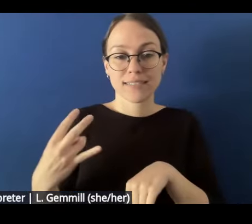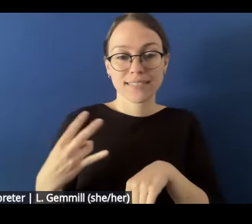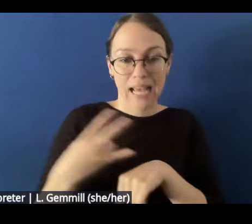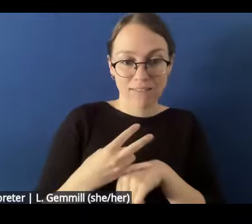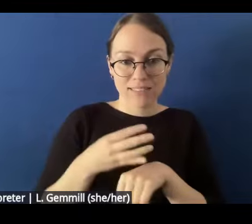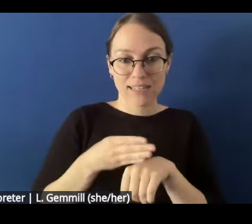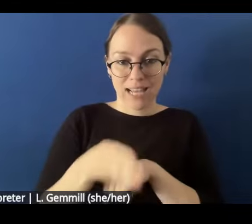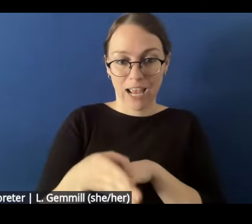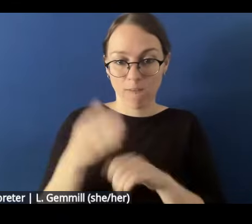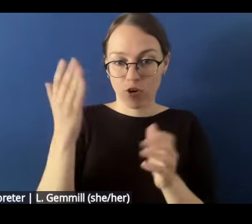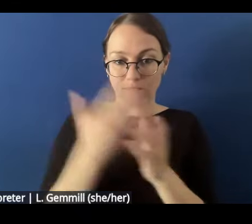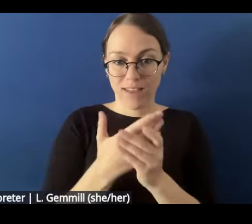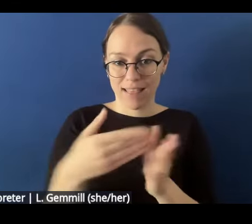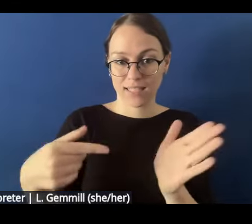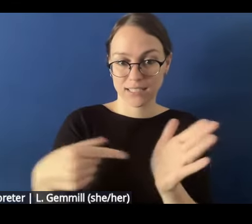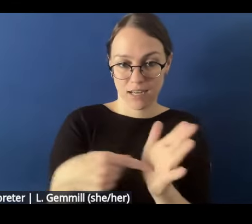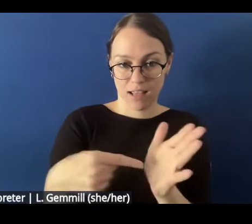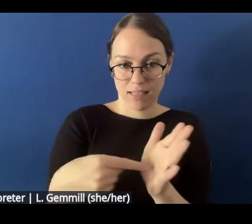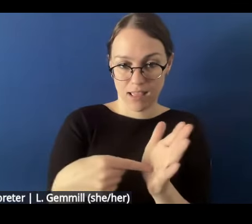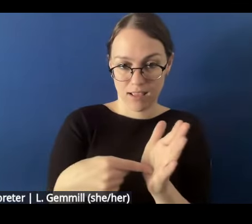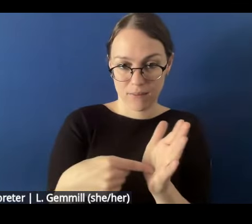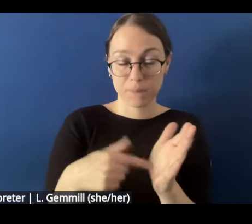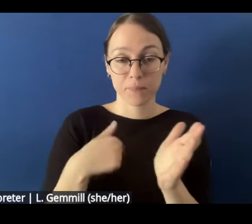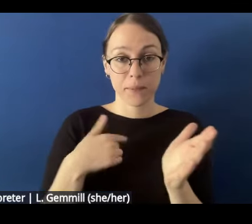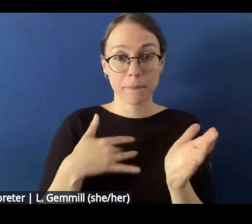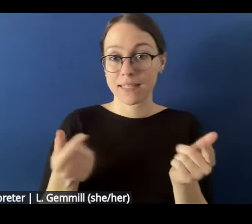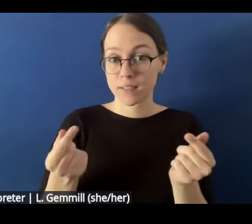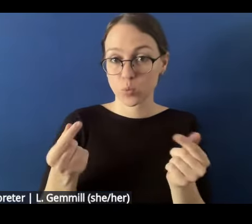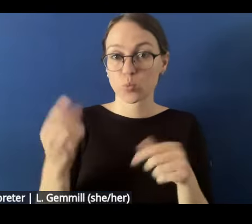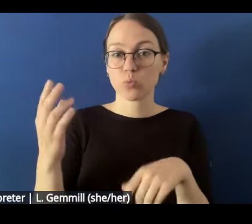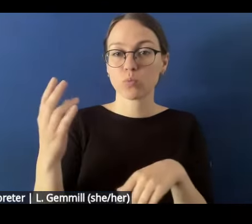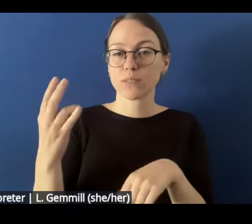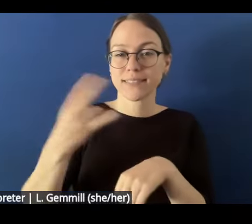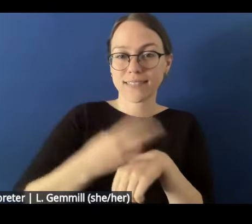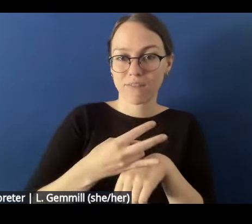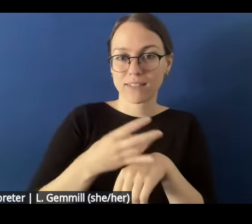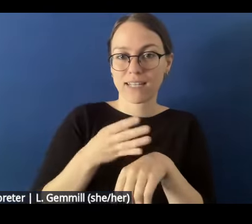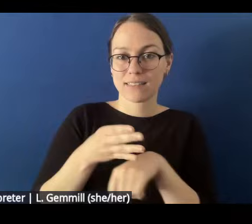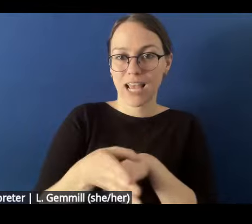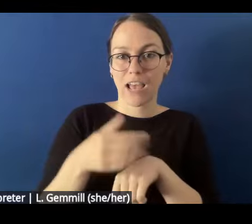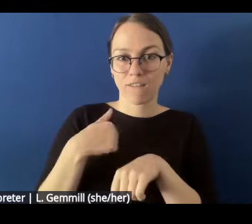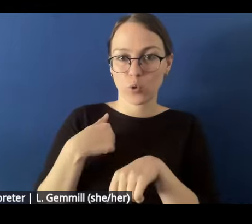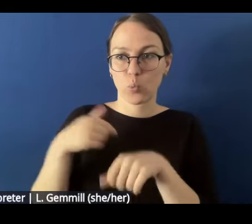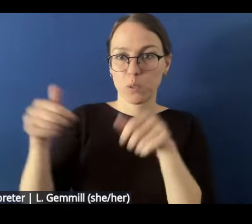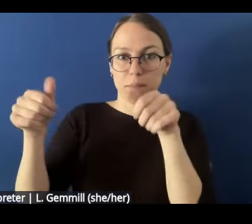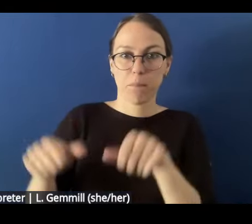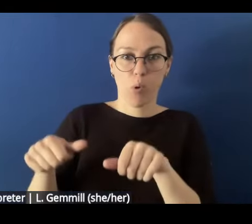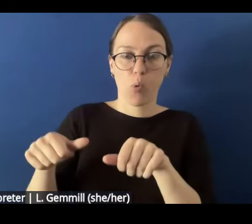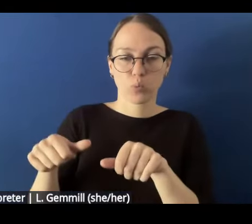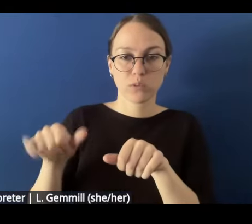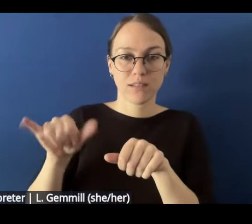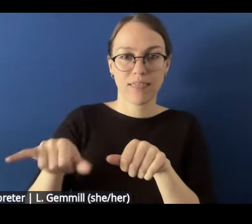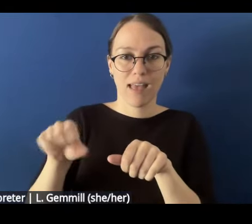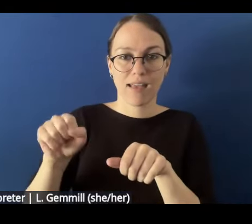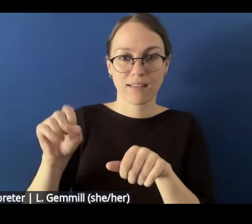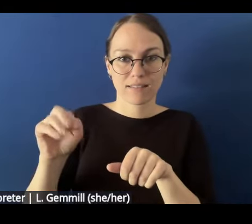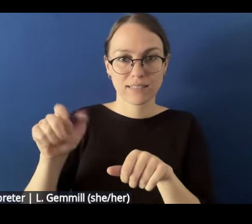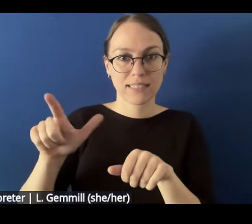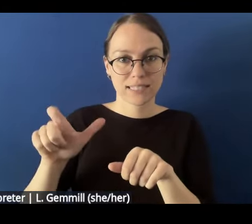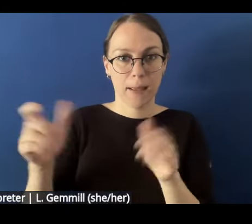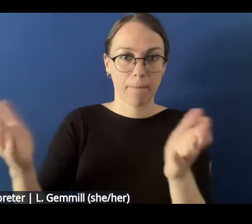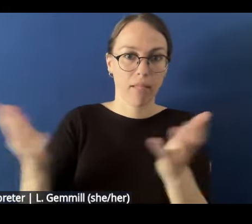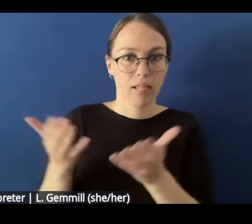what we have done with sampled candidates, it's 7 days from us publicizing the sample. From there, we have, I